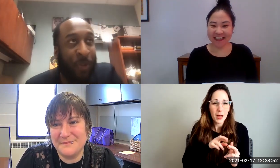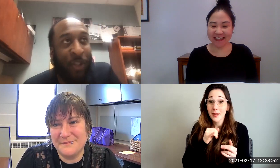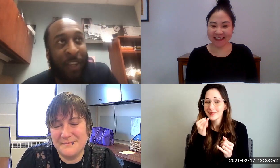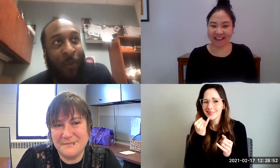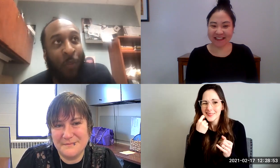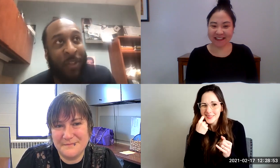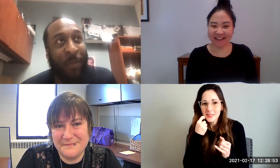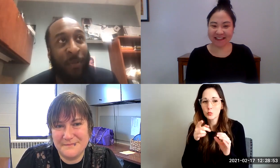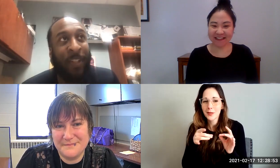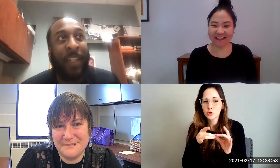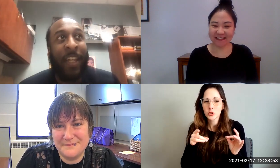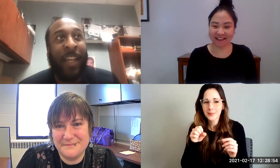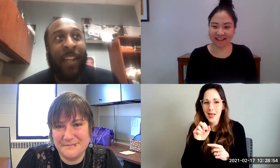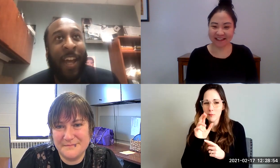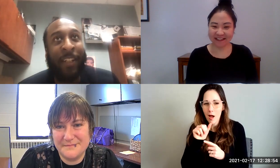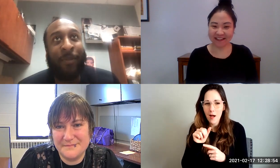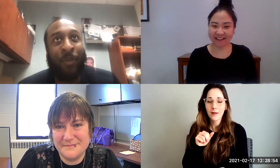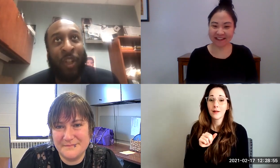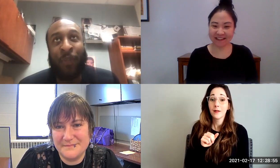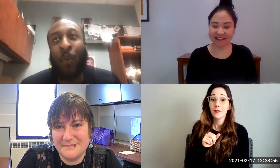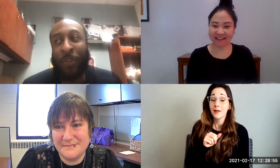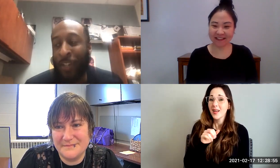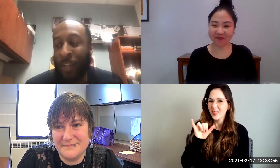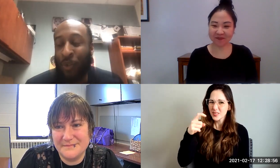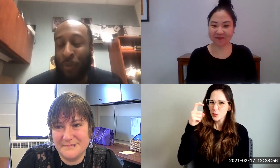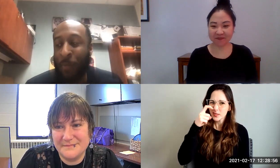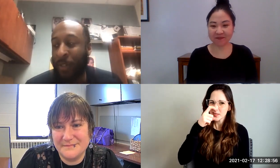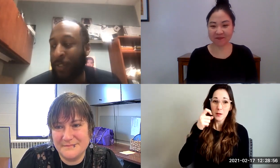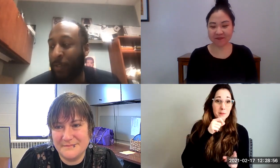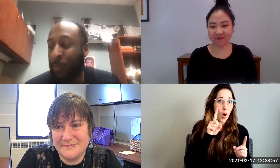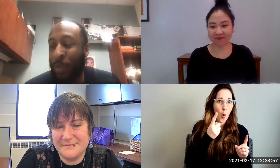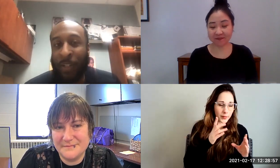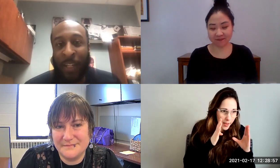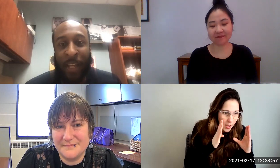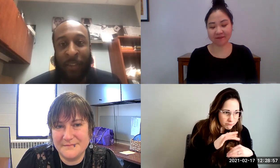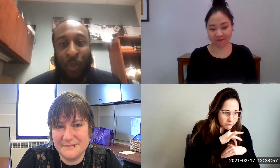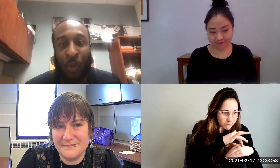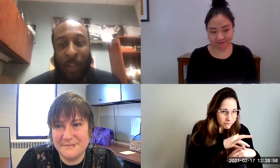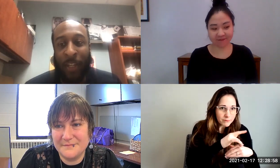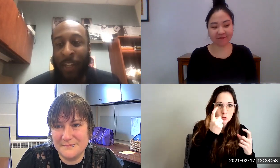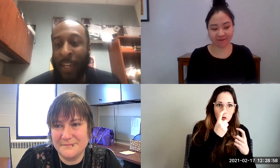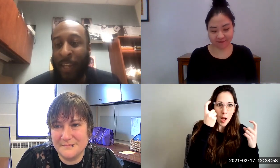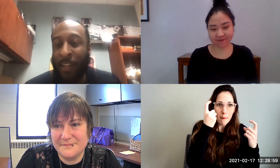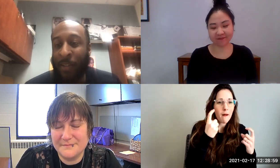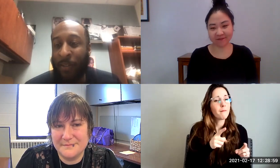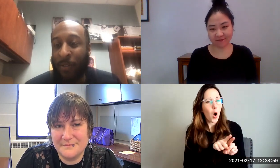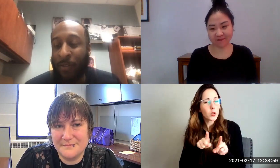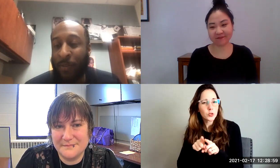So I appreciate that wisdom of not just focusing on the trauma, but looking at the joy.